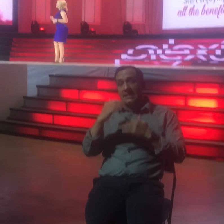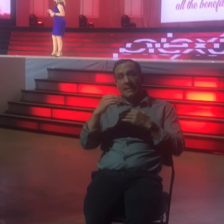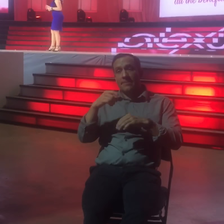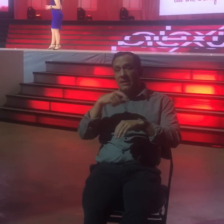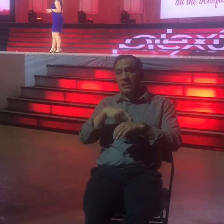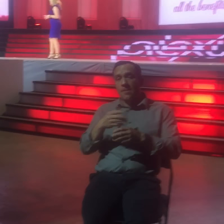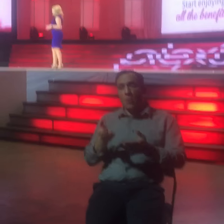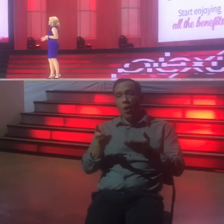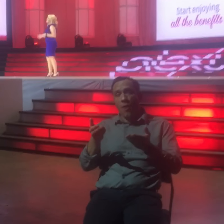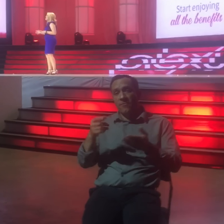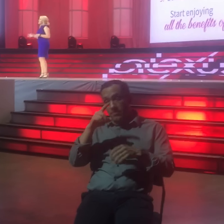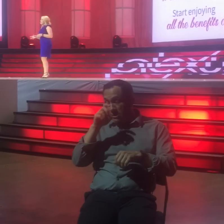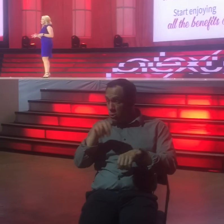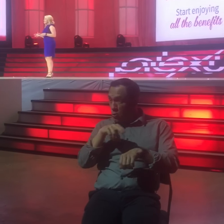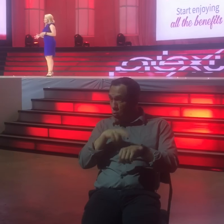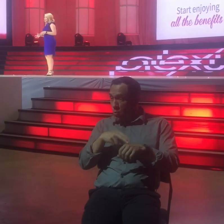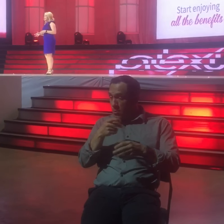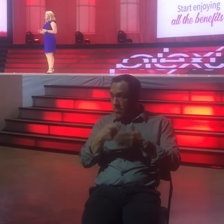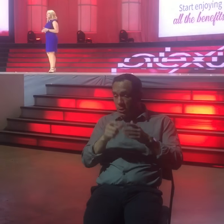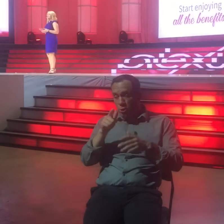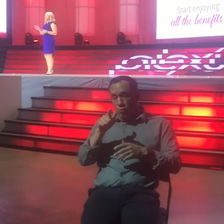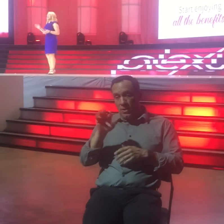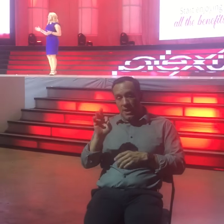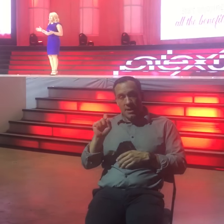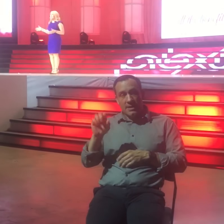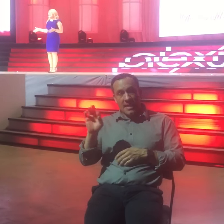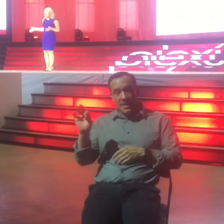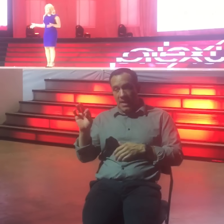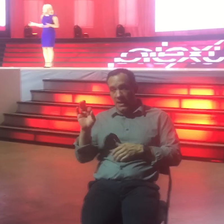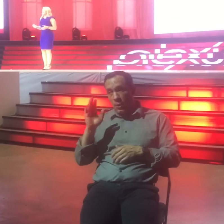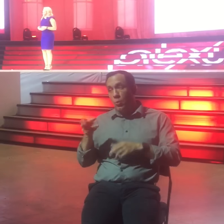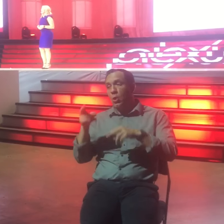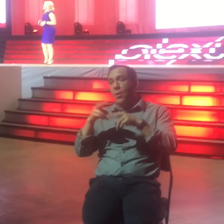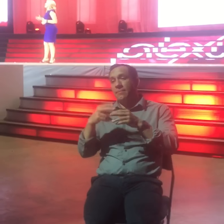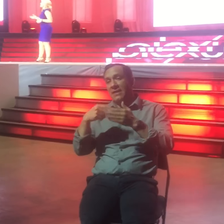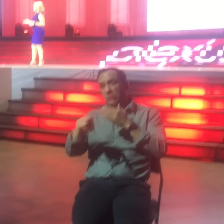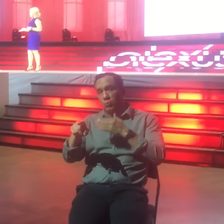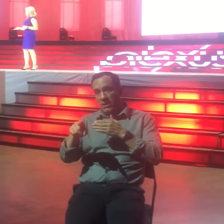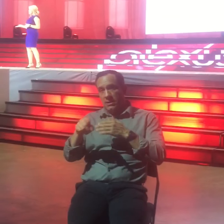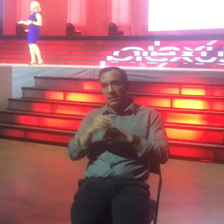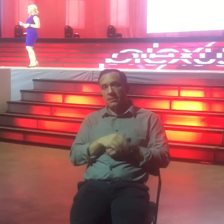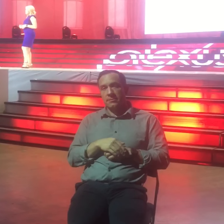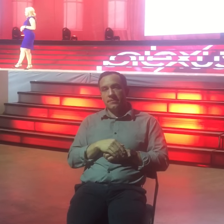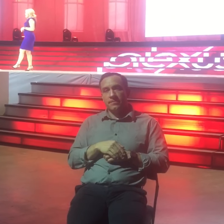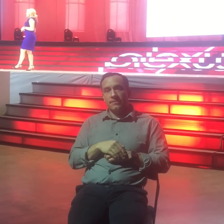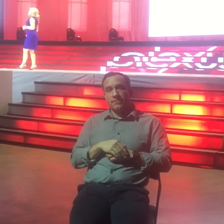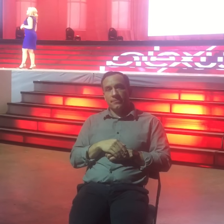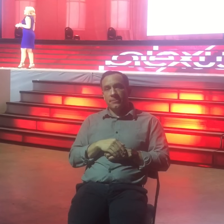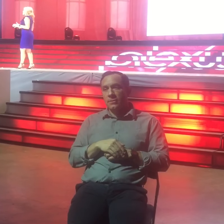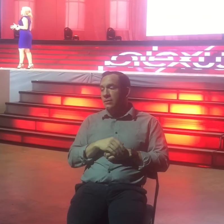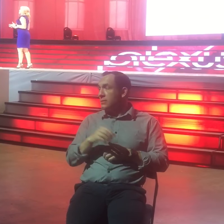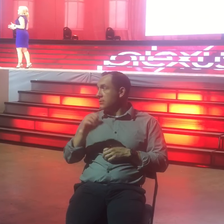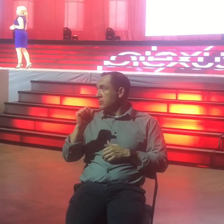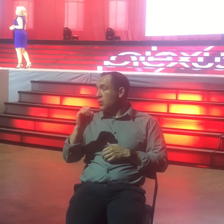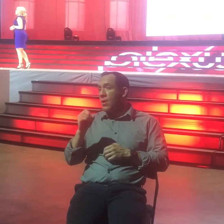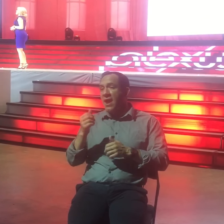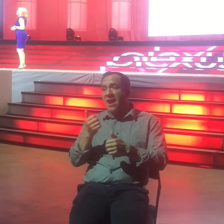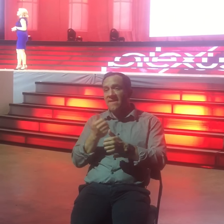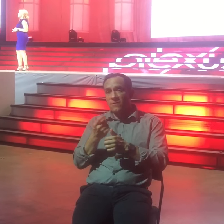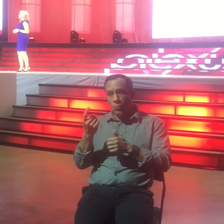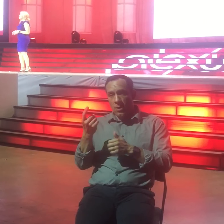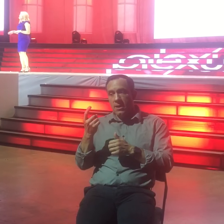offer because the normal price is $29.99, and it will be going up next week to that price, okay? So everyone back